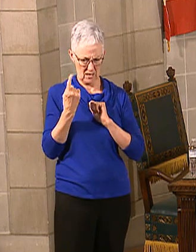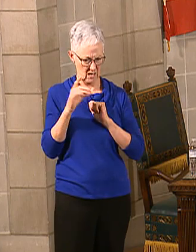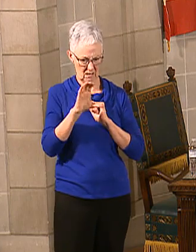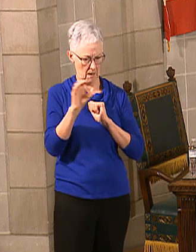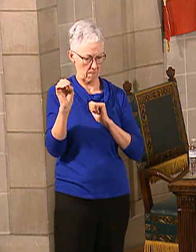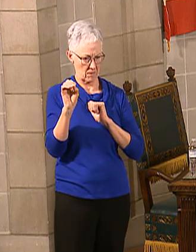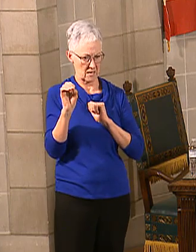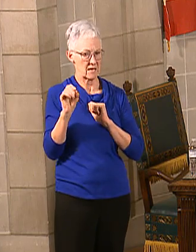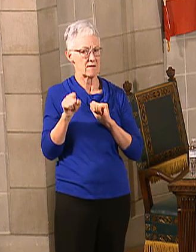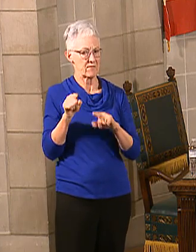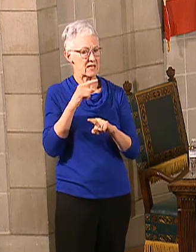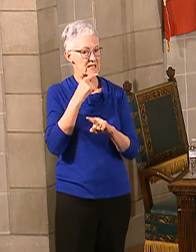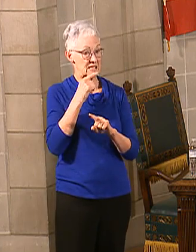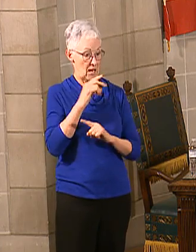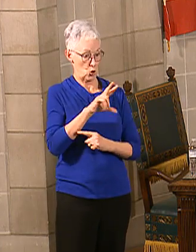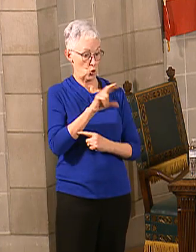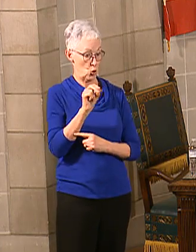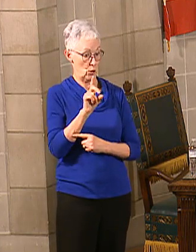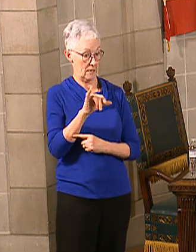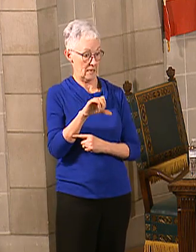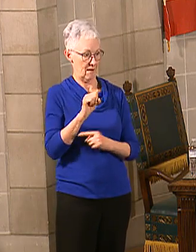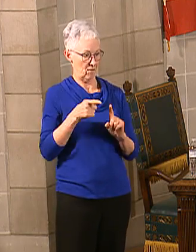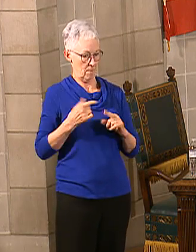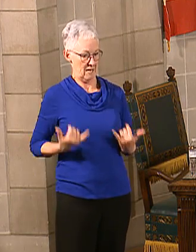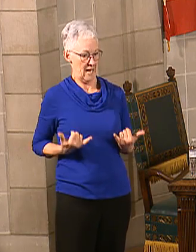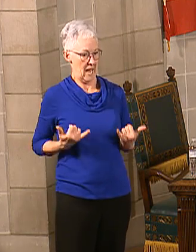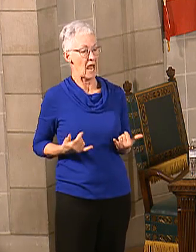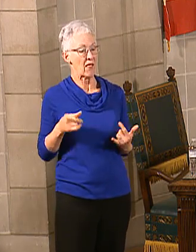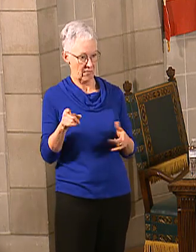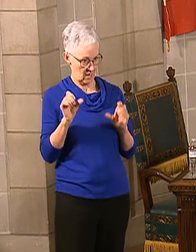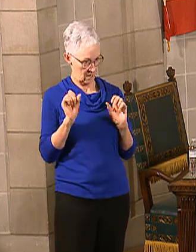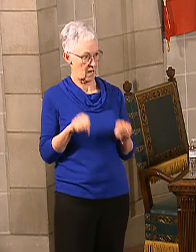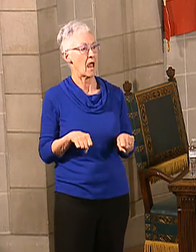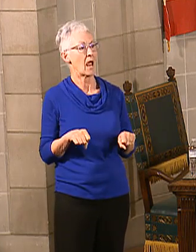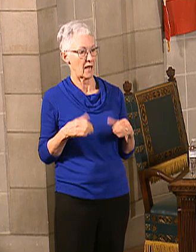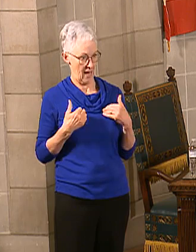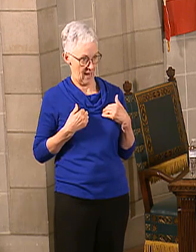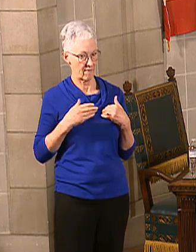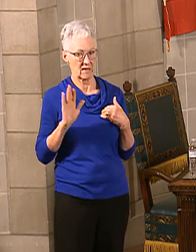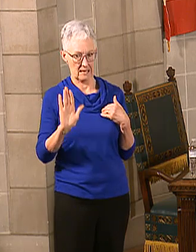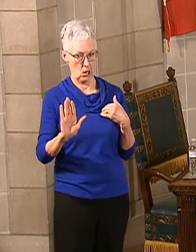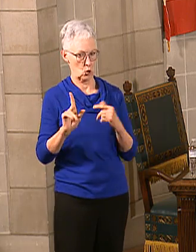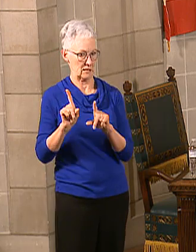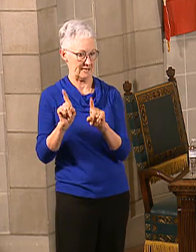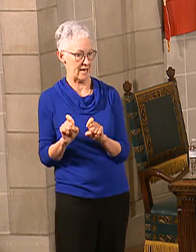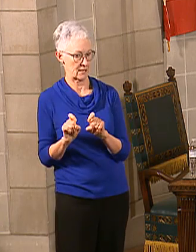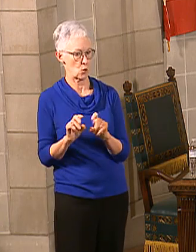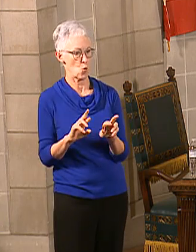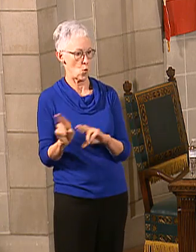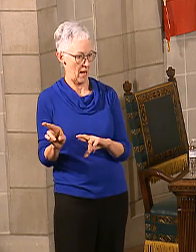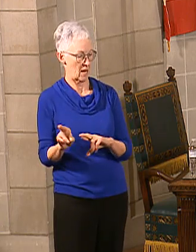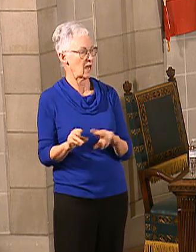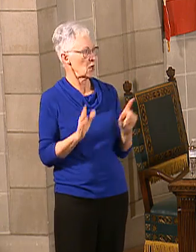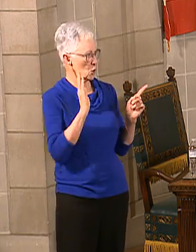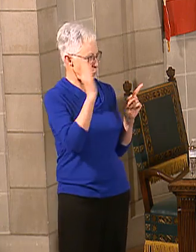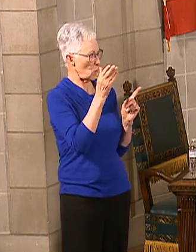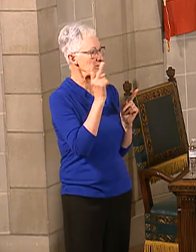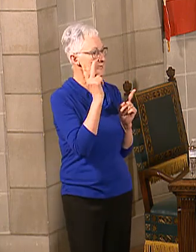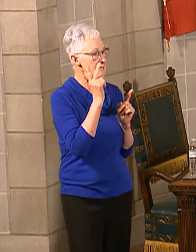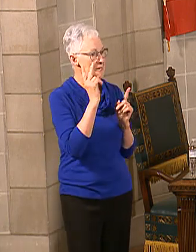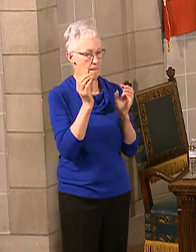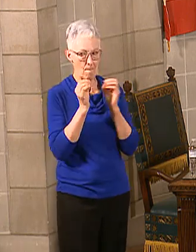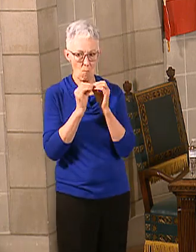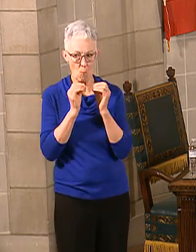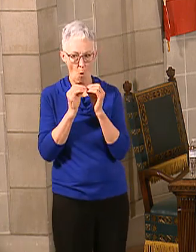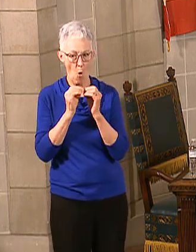He said that, 30 days from now, they're going to be ready to start rolling out one of their tests. So I think you're going to see more testing come down the pike. But right